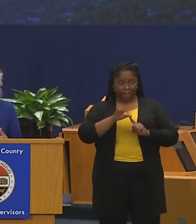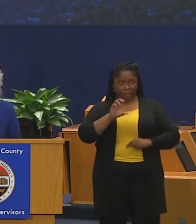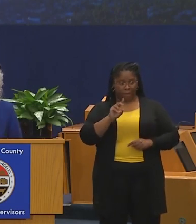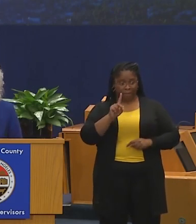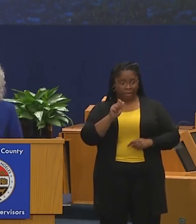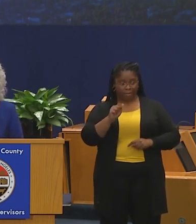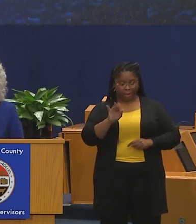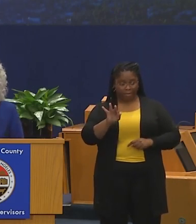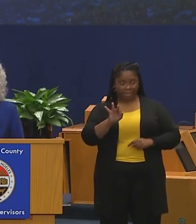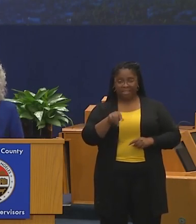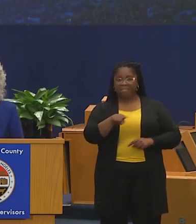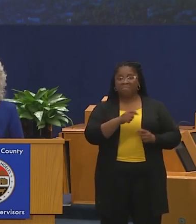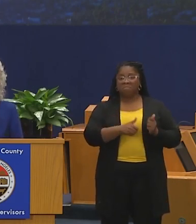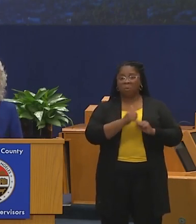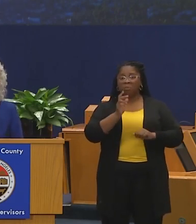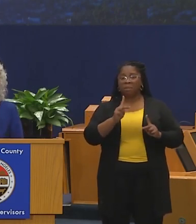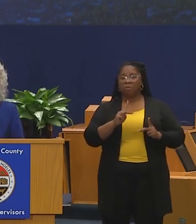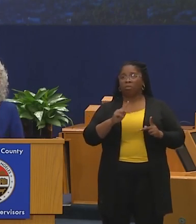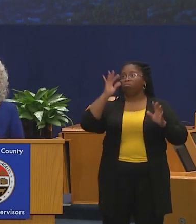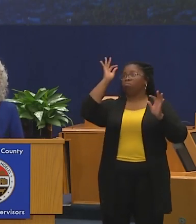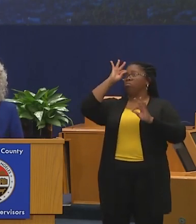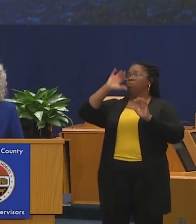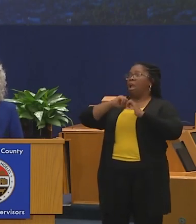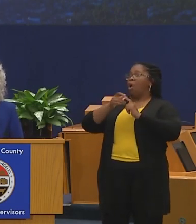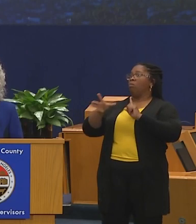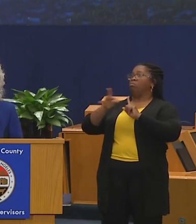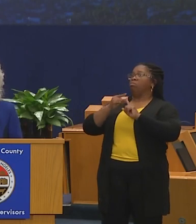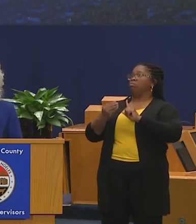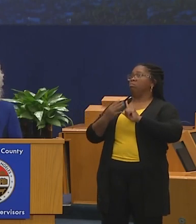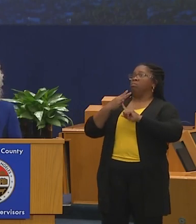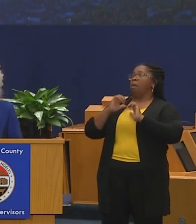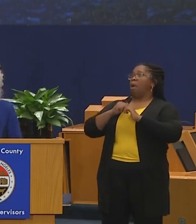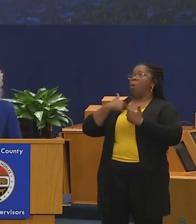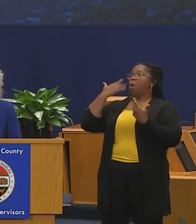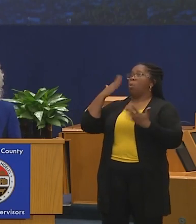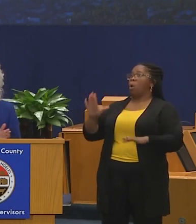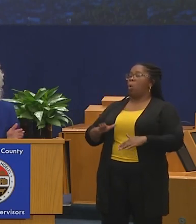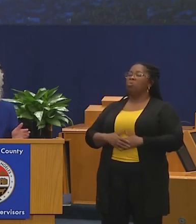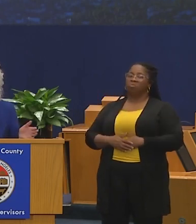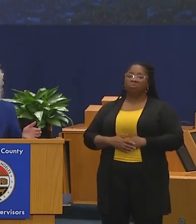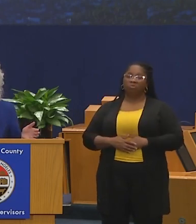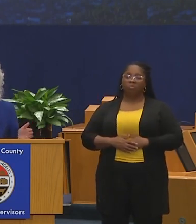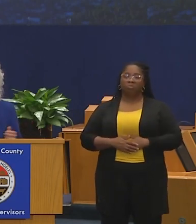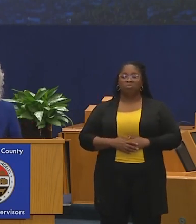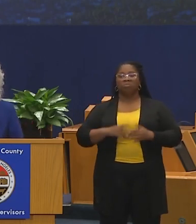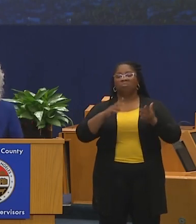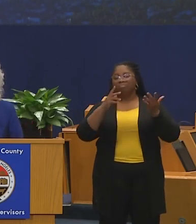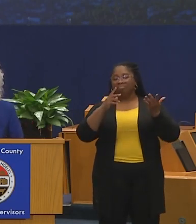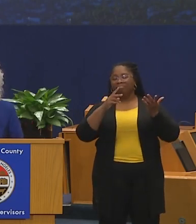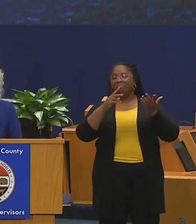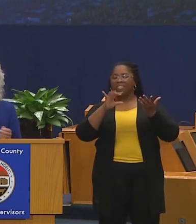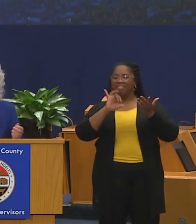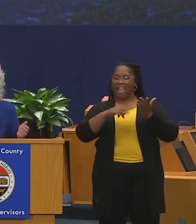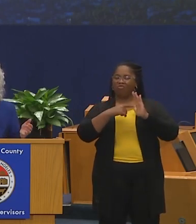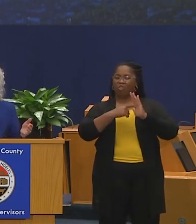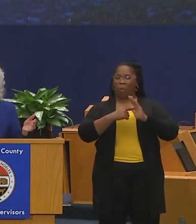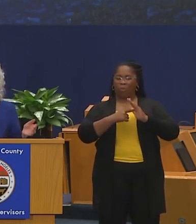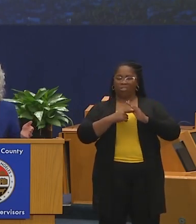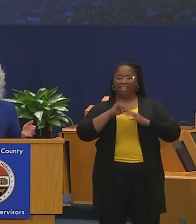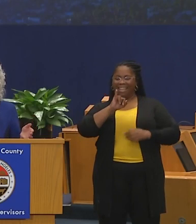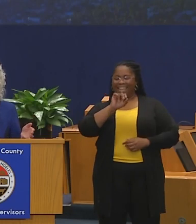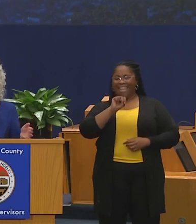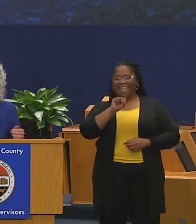no idea where they were exposed or how they were exposed. And remember, this in part reflects the fact that the incubation period